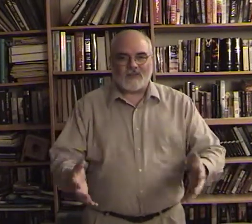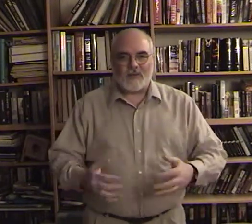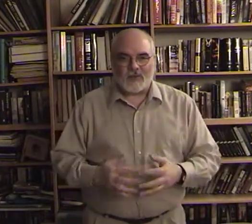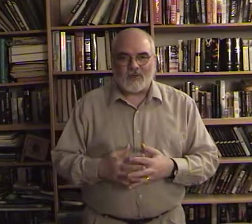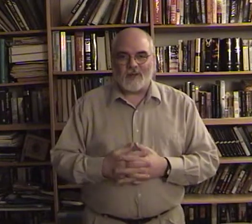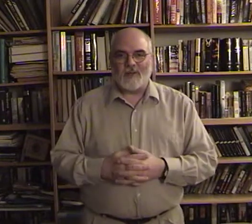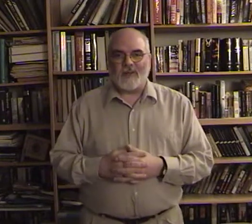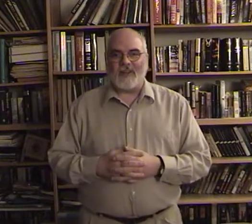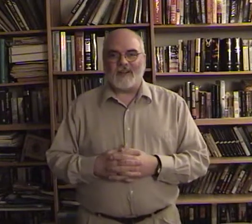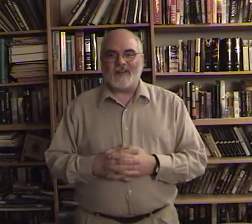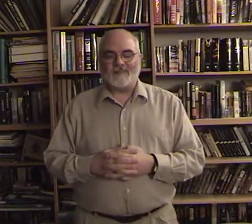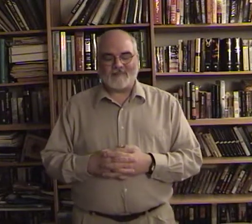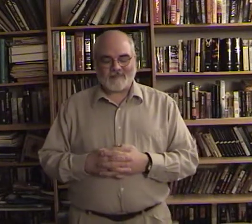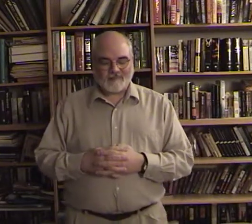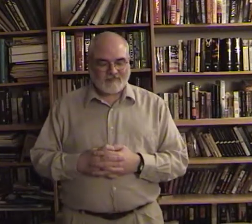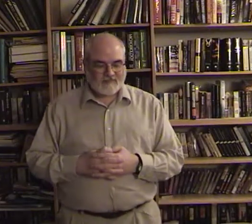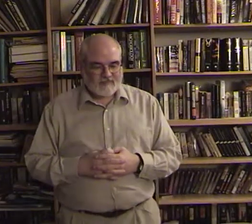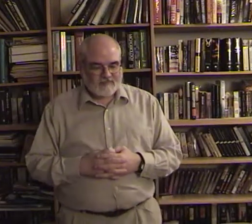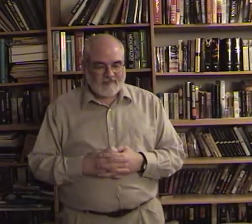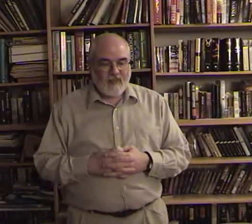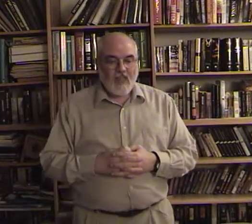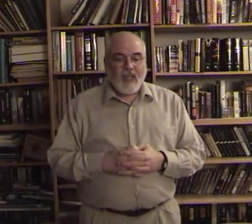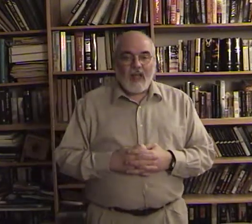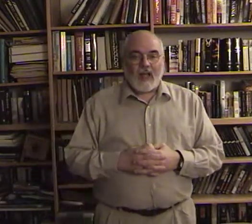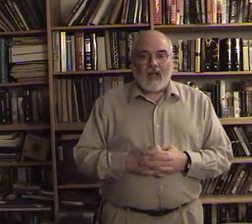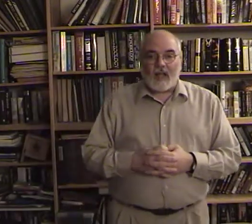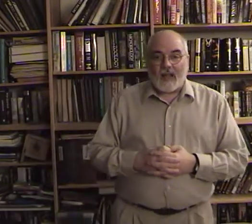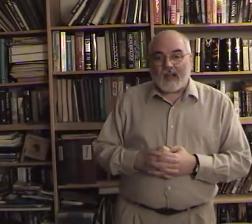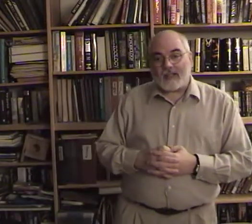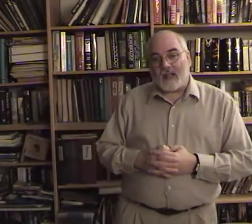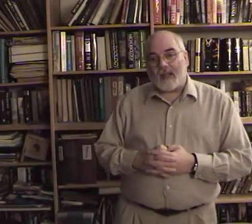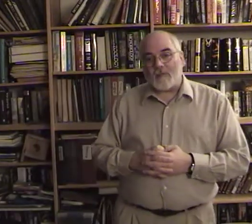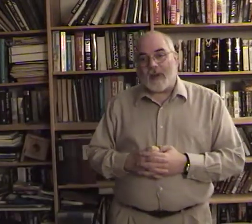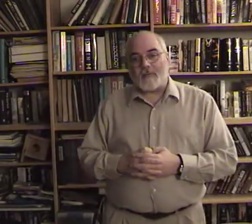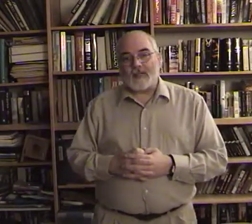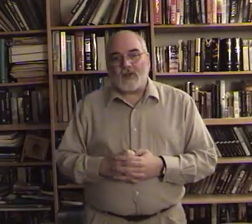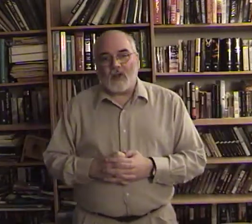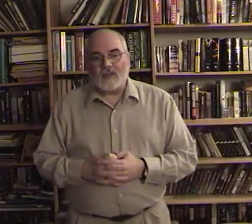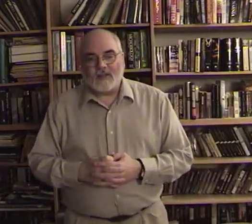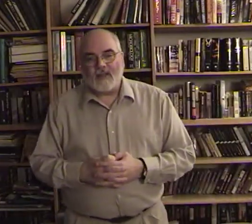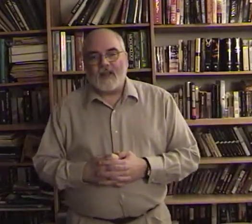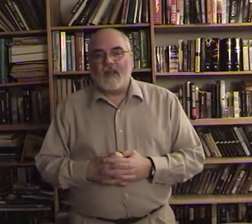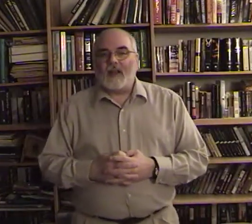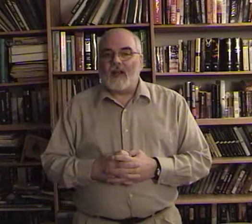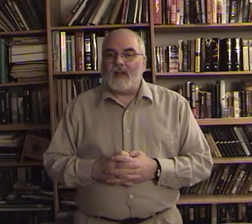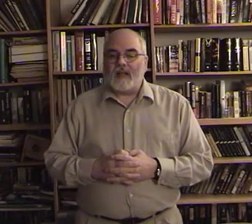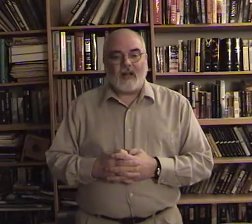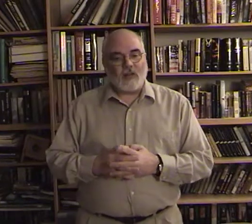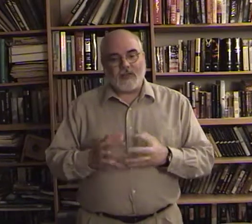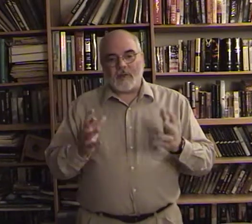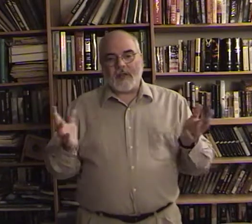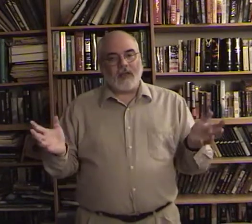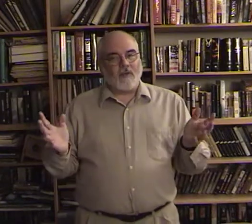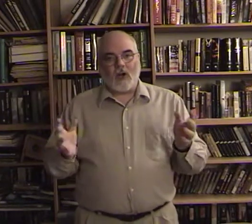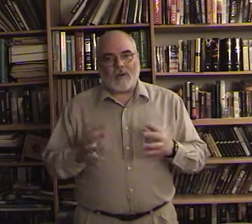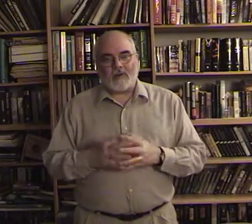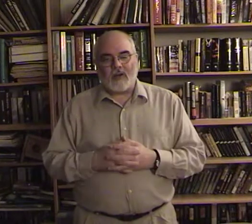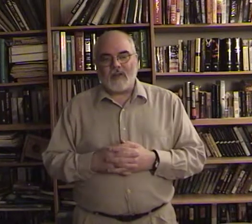scripture is communicated like I tell everybody with my songs and I do this at the beginning of all my videos